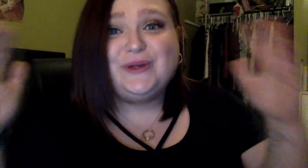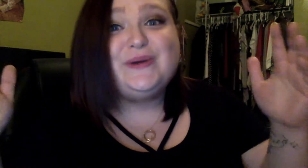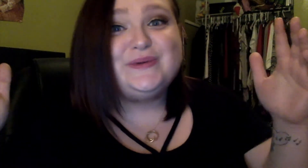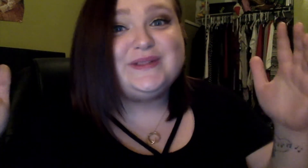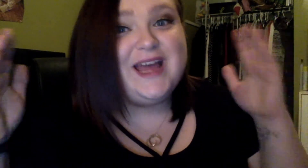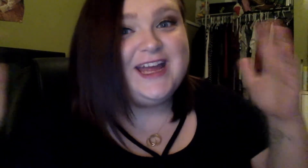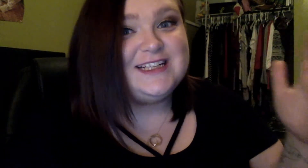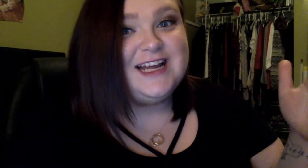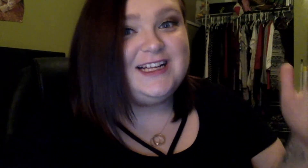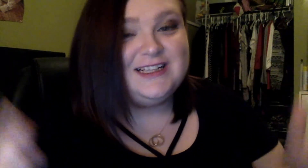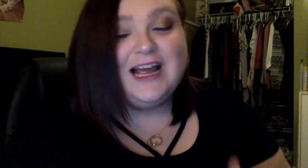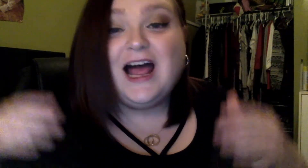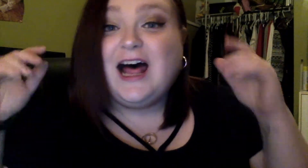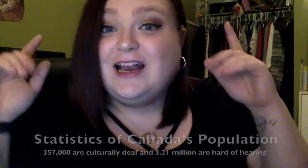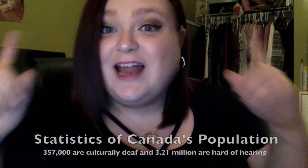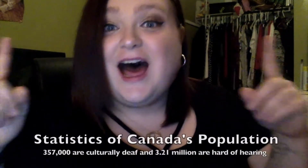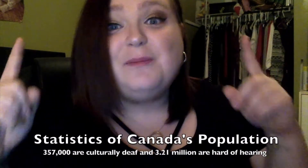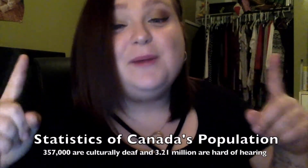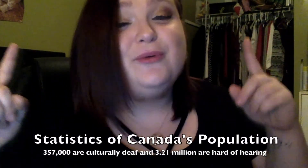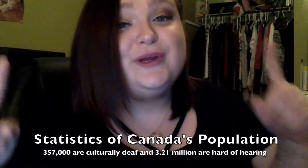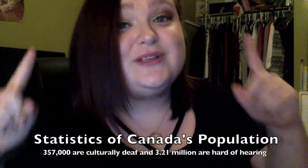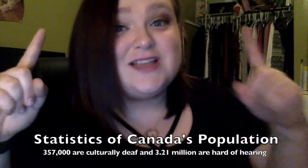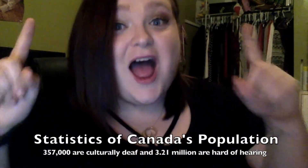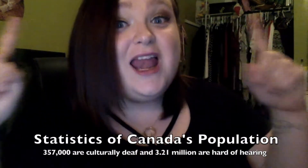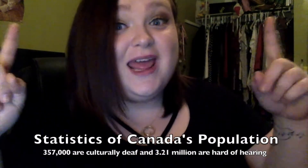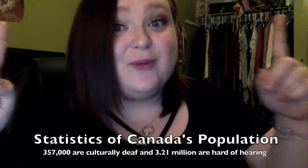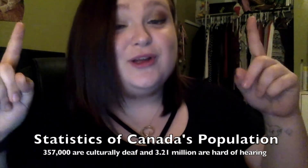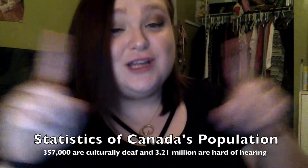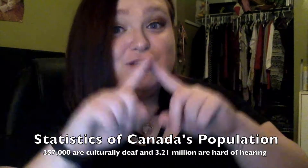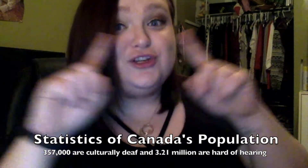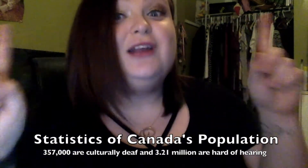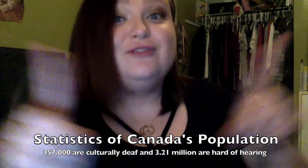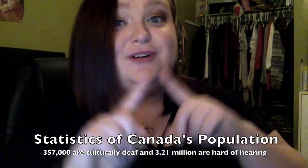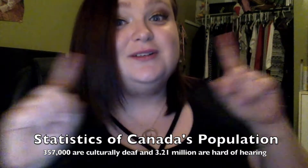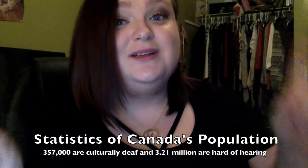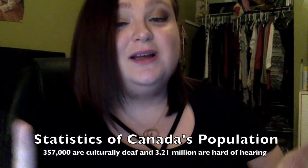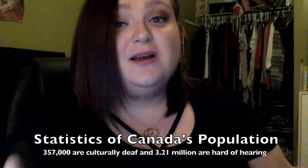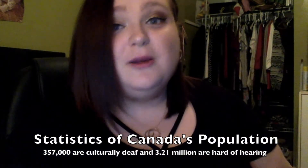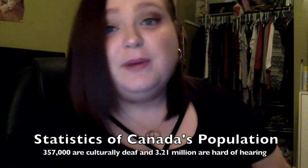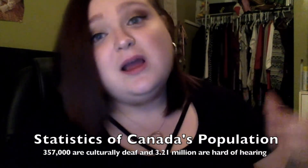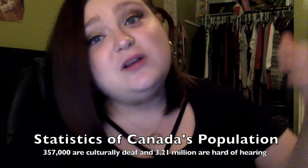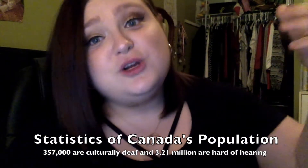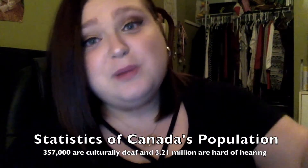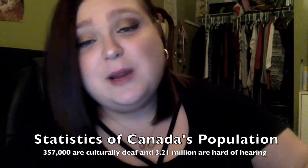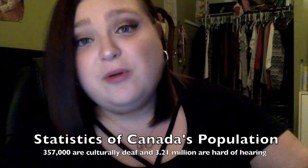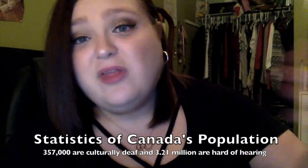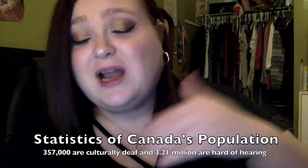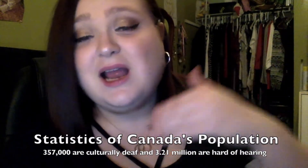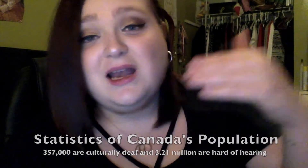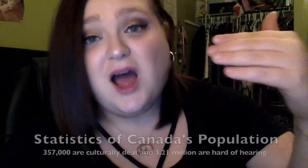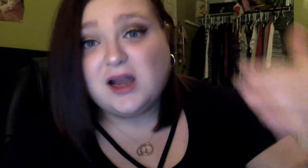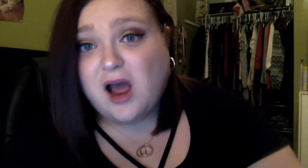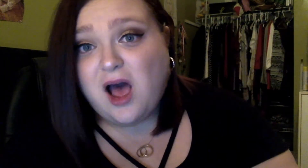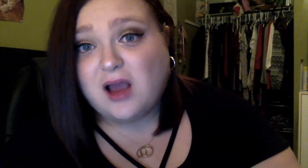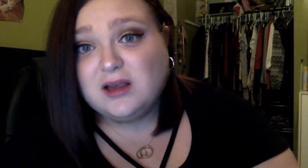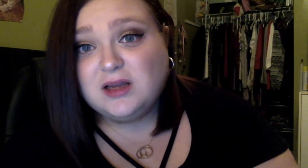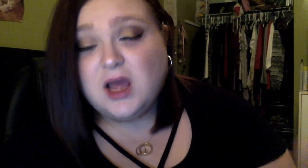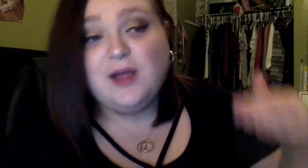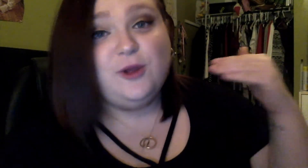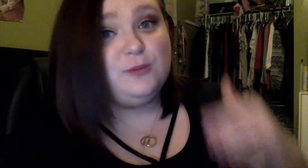use ASL. A lot of people use sign language in general because there's people that cannot talk. There's